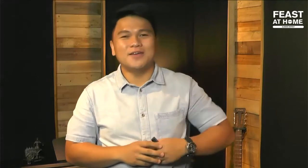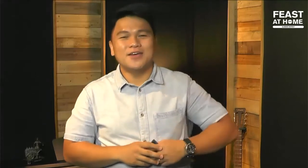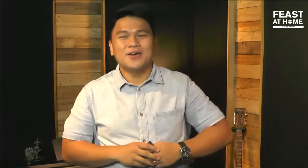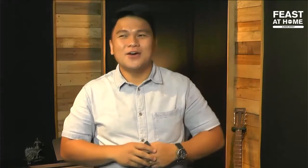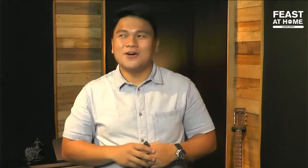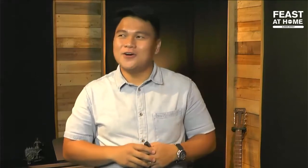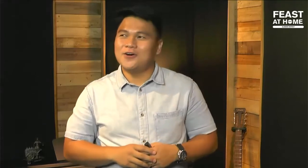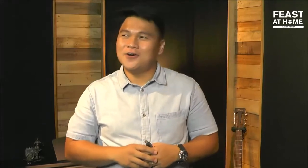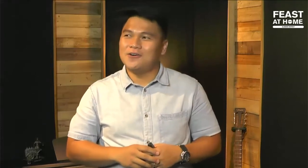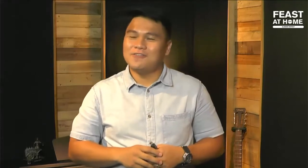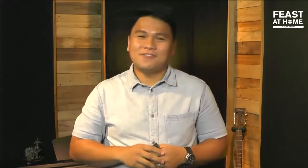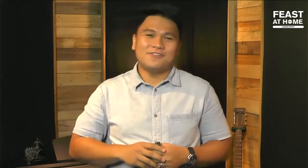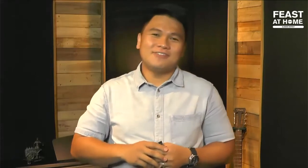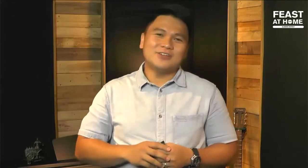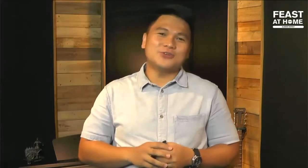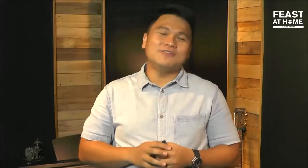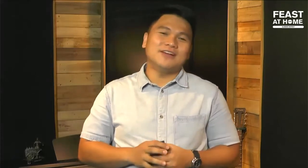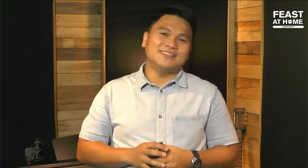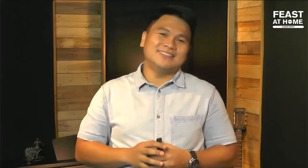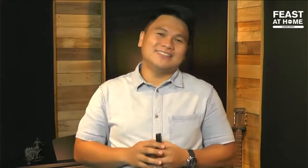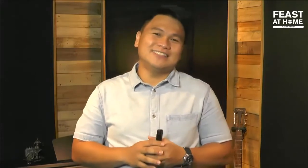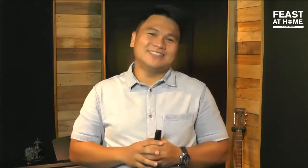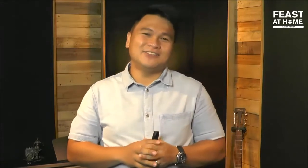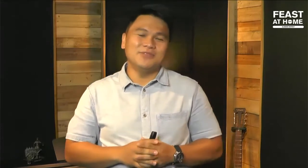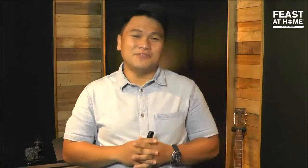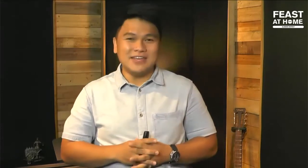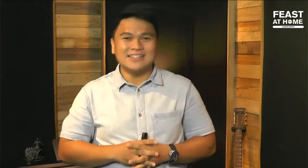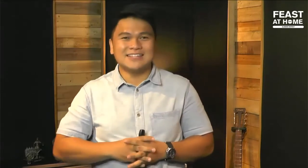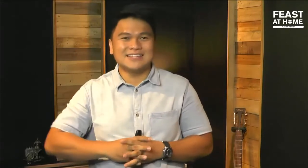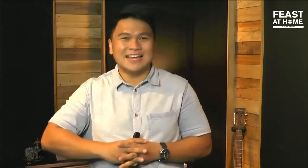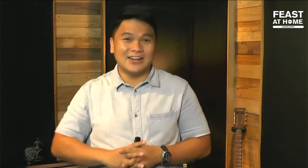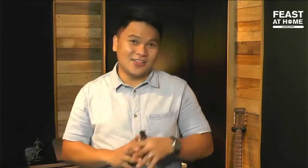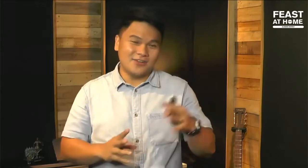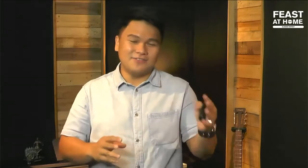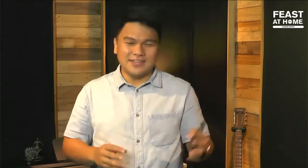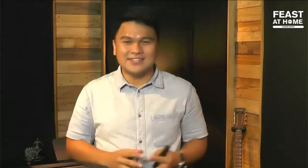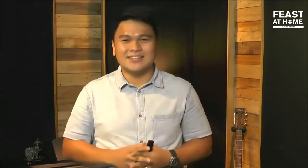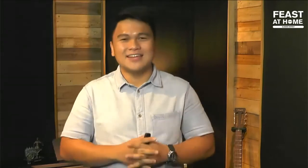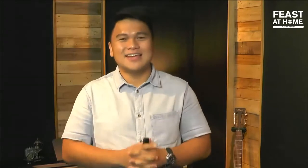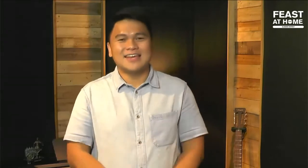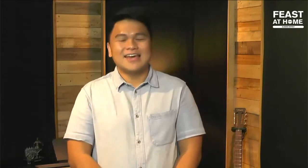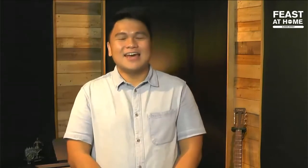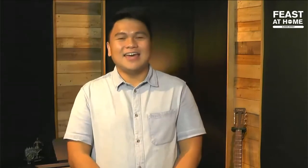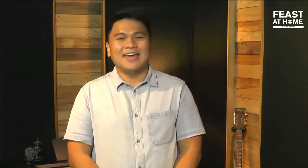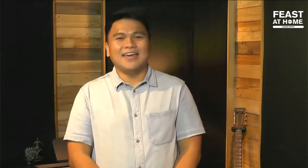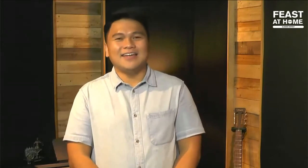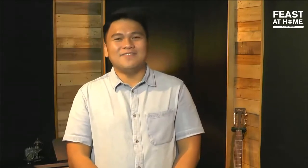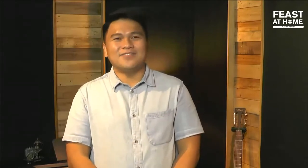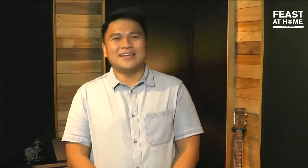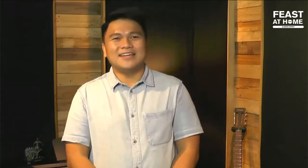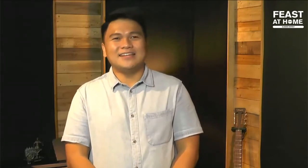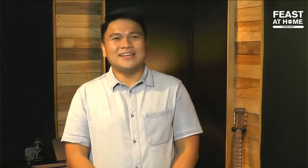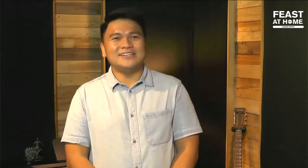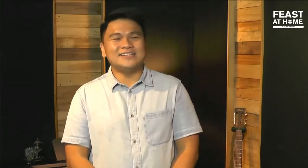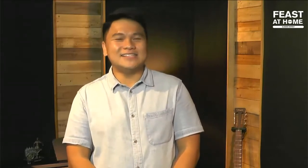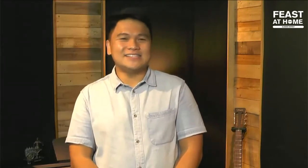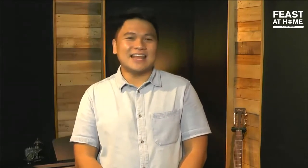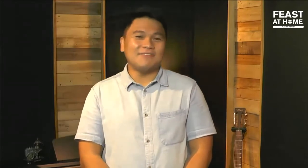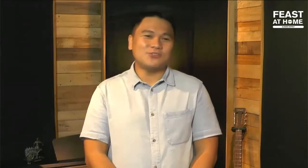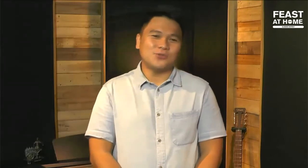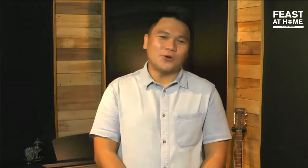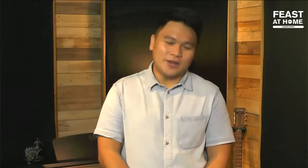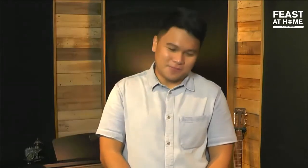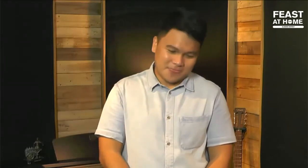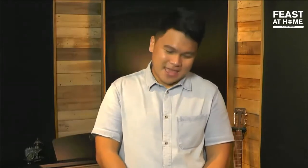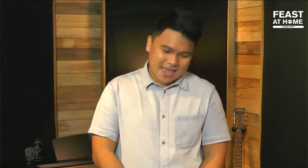story of a servant from the feast, another feast. And here is his